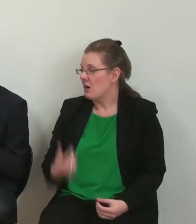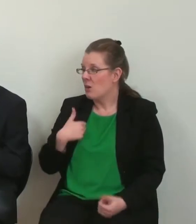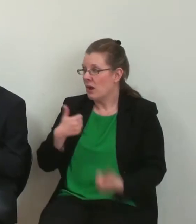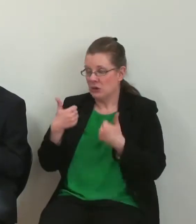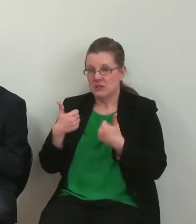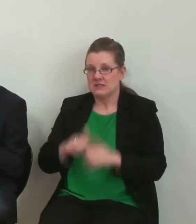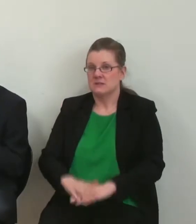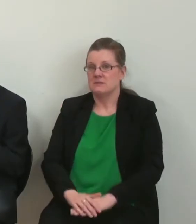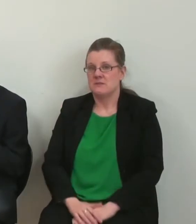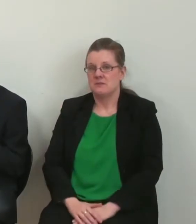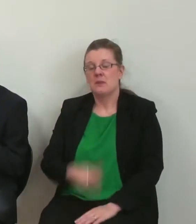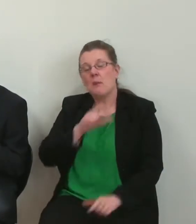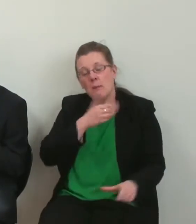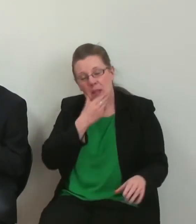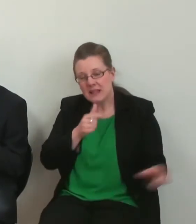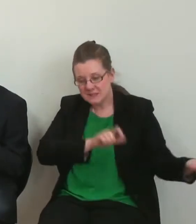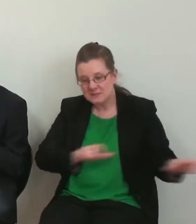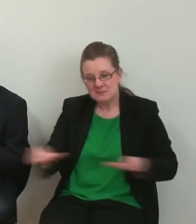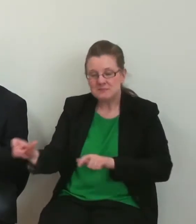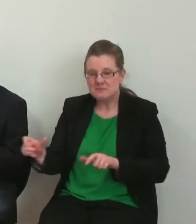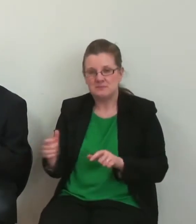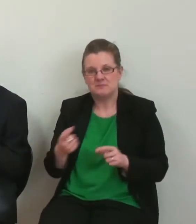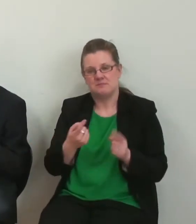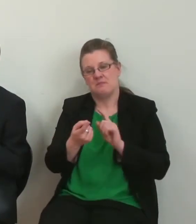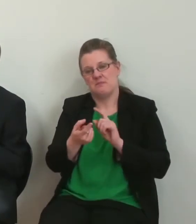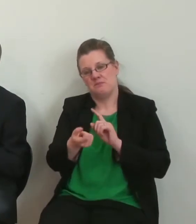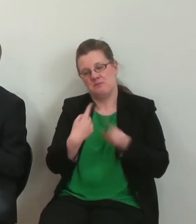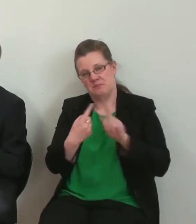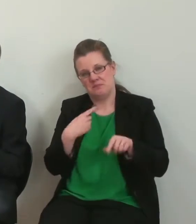good. But do keep sending your information in.